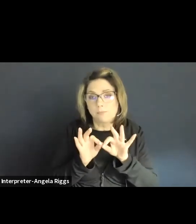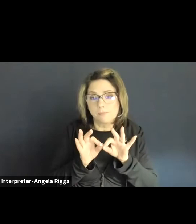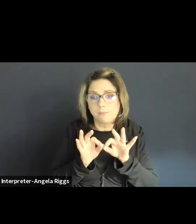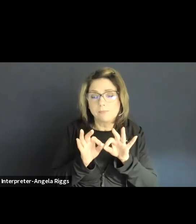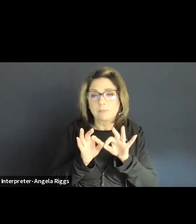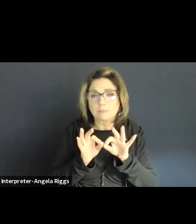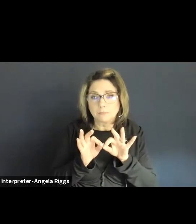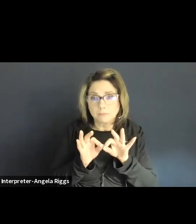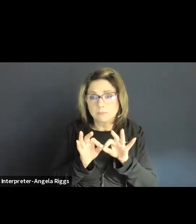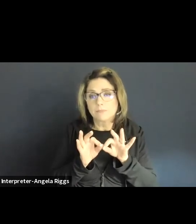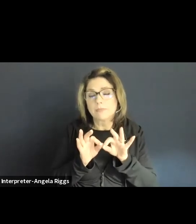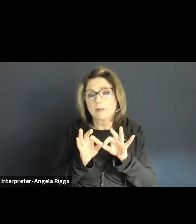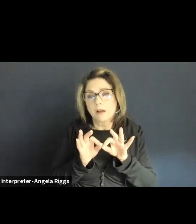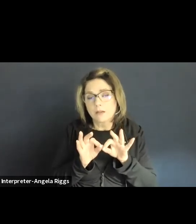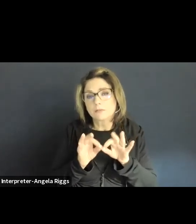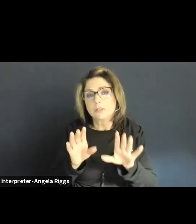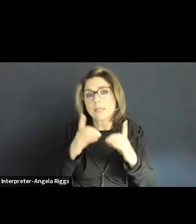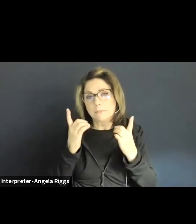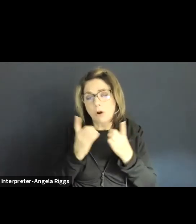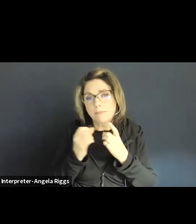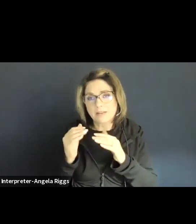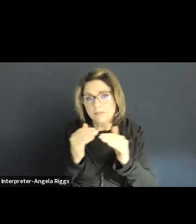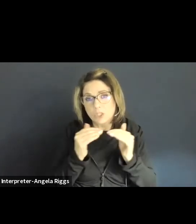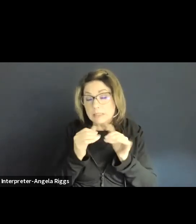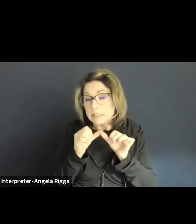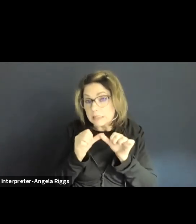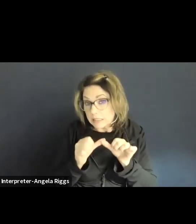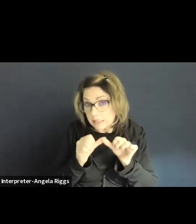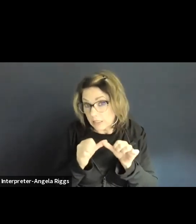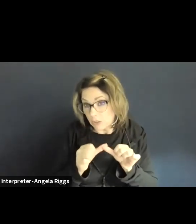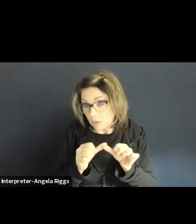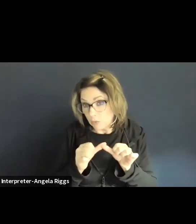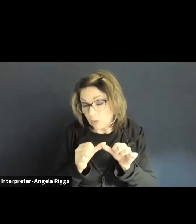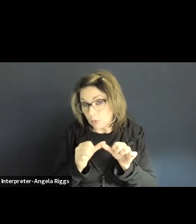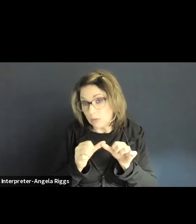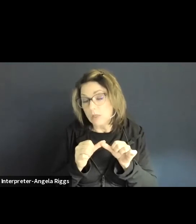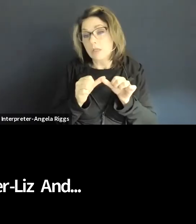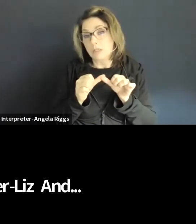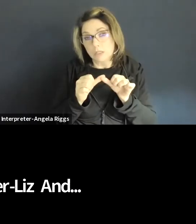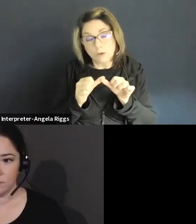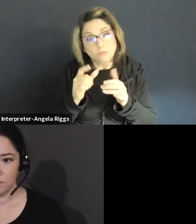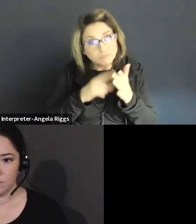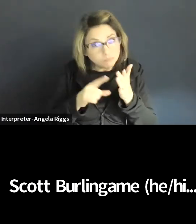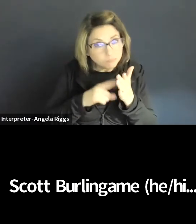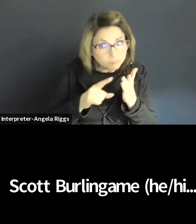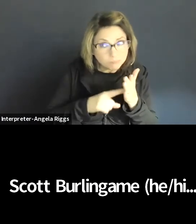that Department of Justice continues its enforcement efforts.